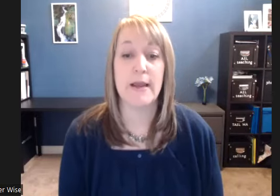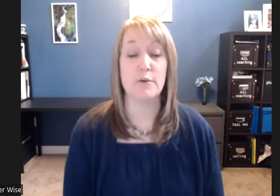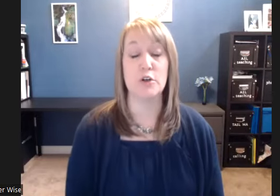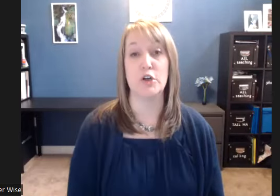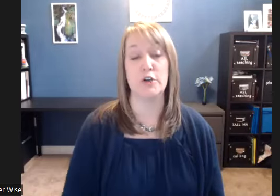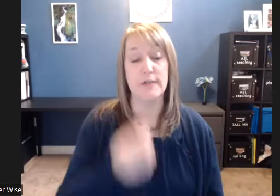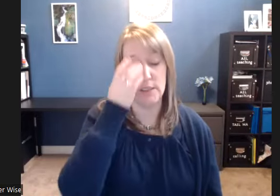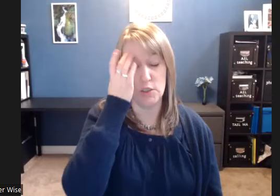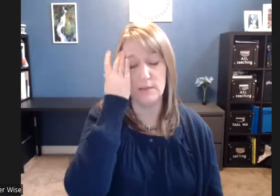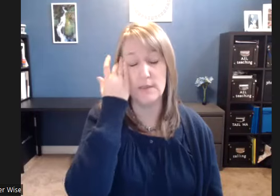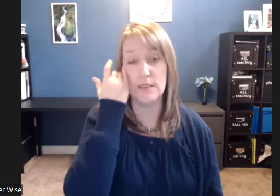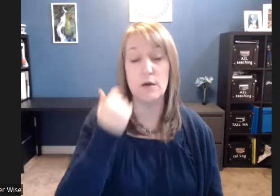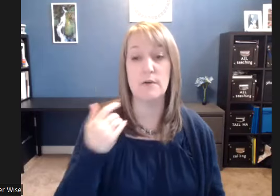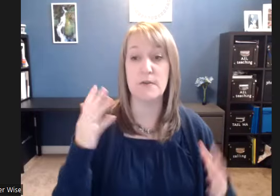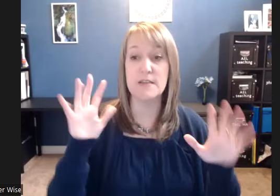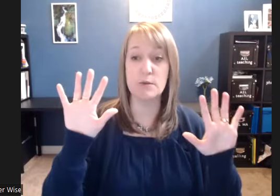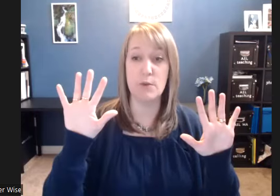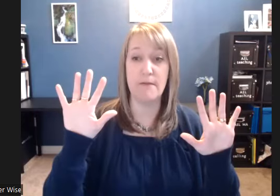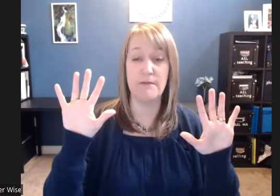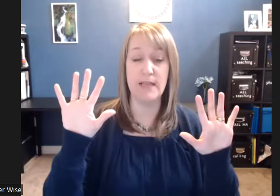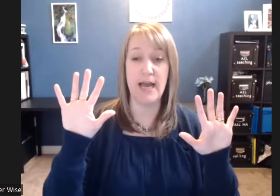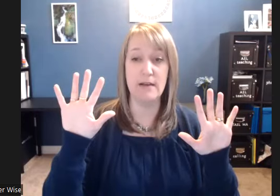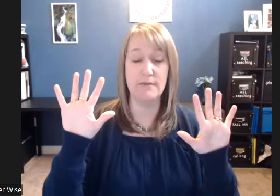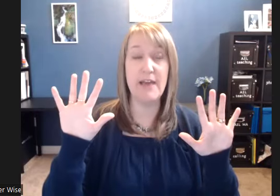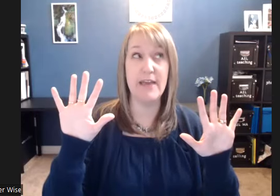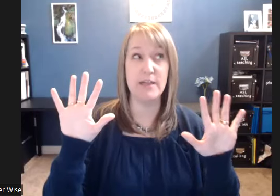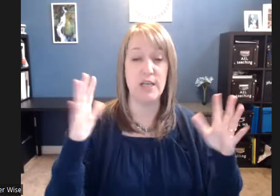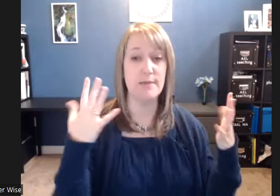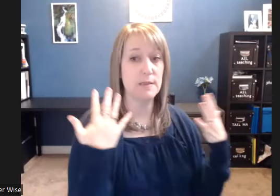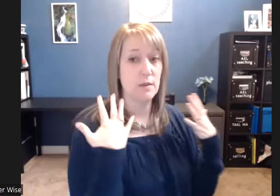Brave or courage. So for this one, you want flat, 5 hand shapes.